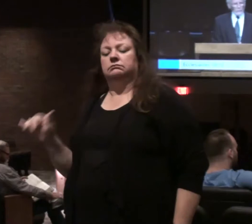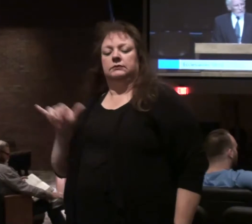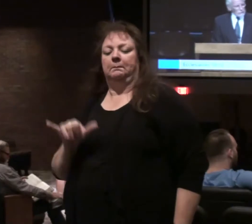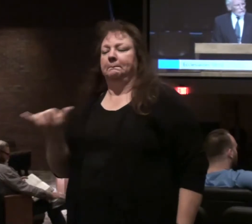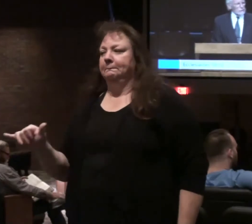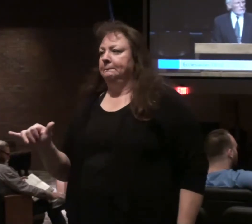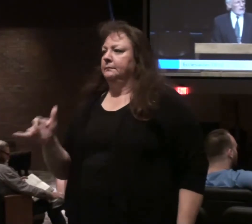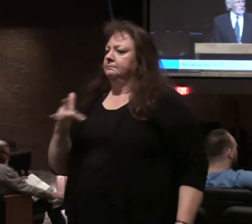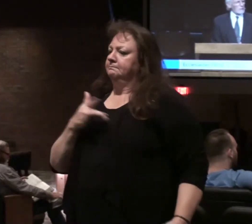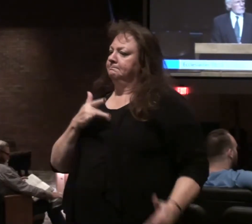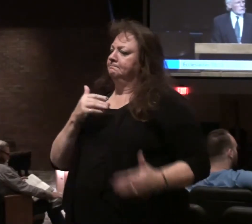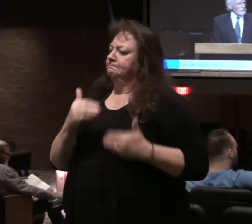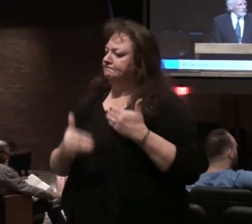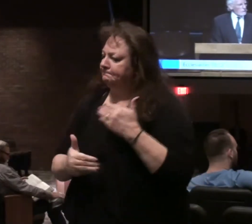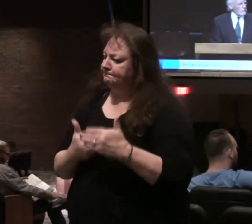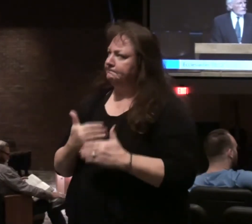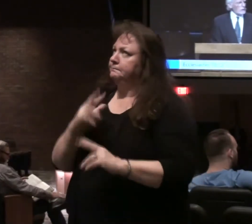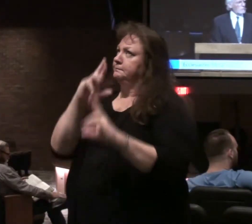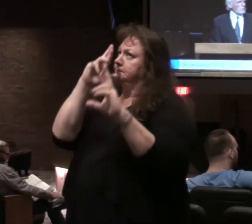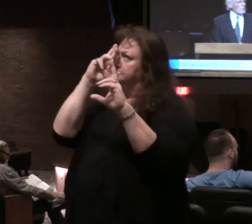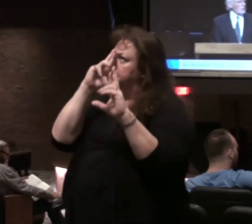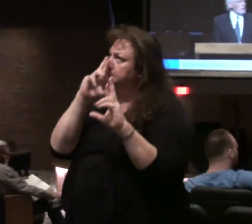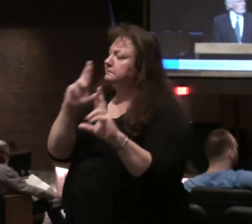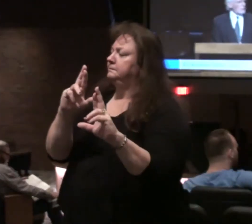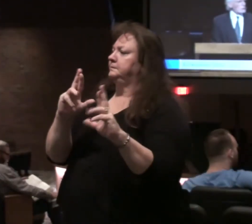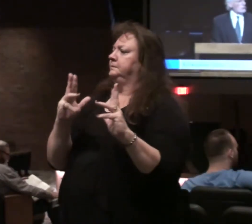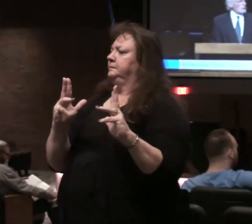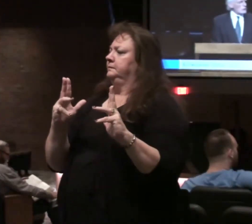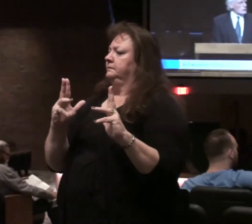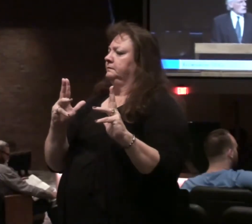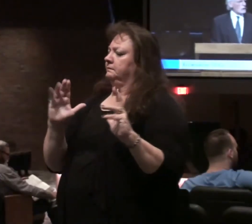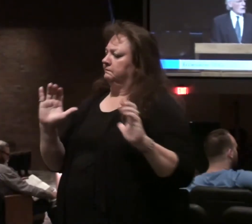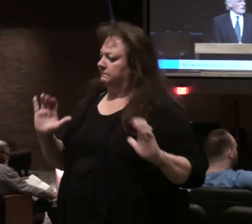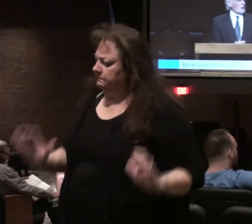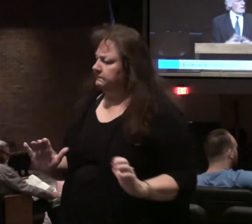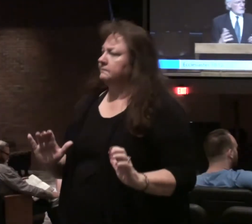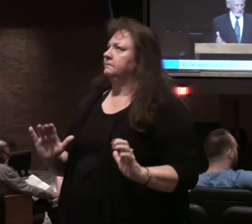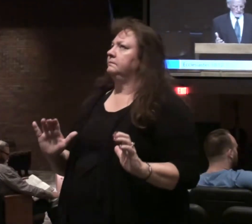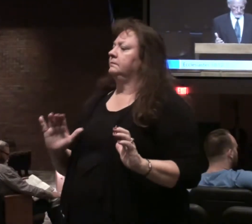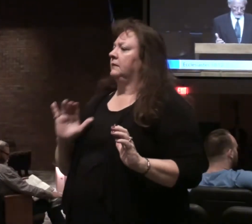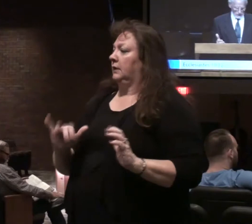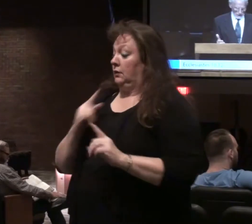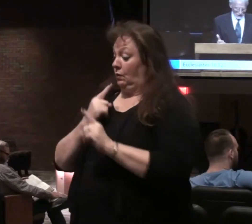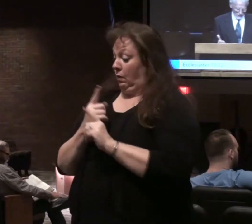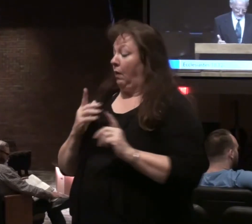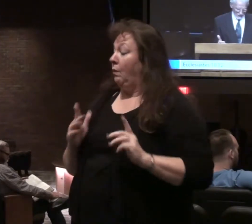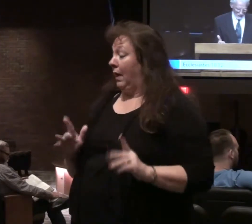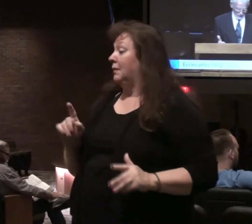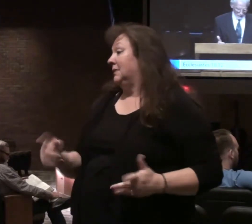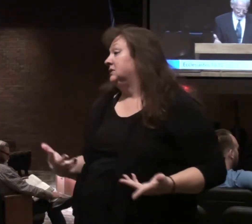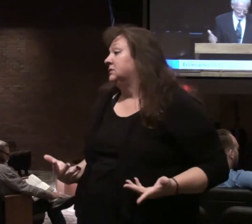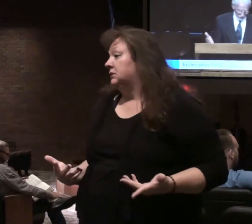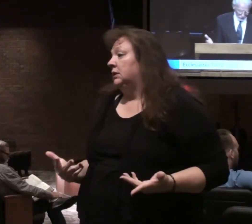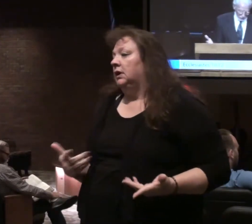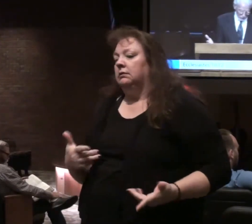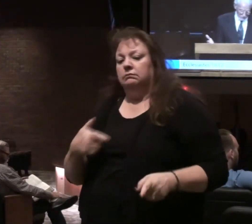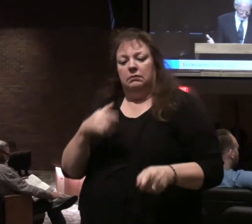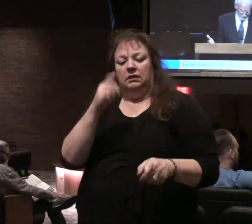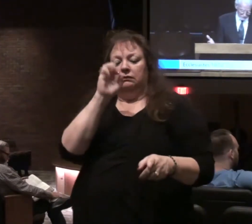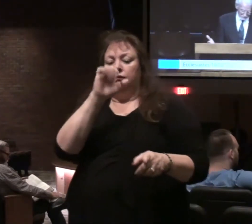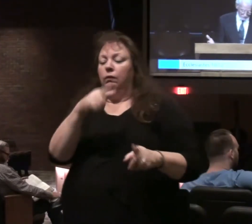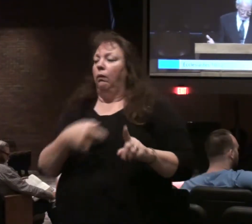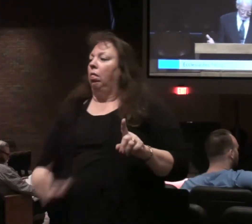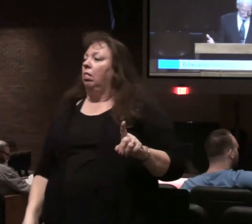There's a graciousness about it, a respect for him. You function as you should in that context. But the